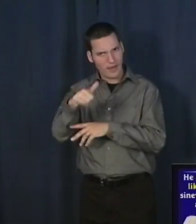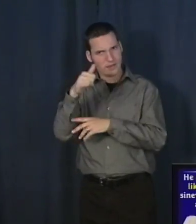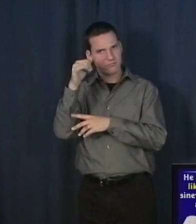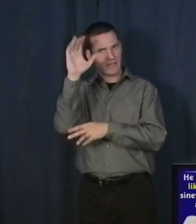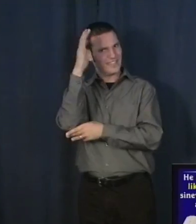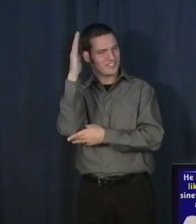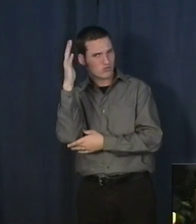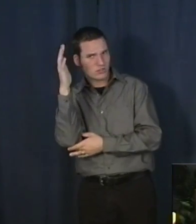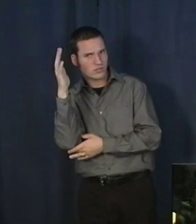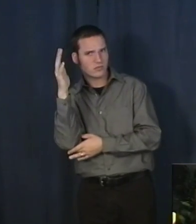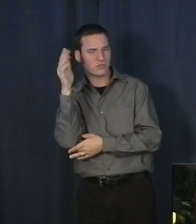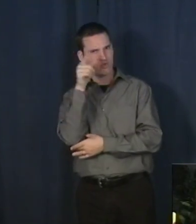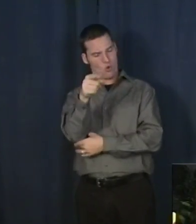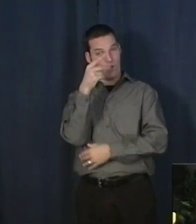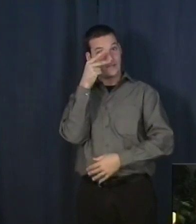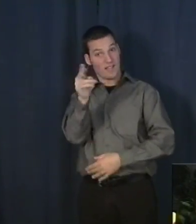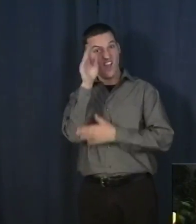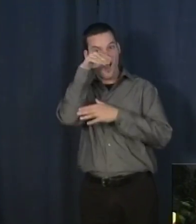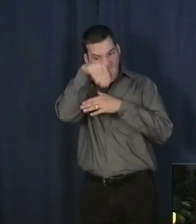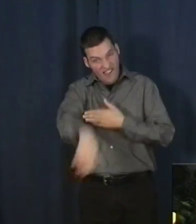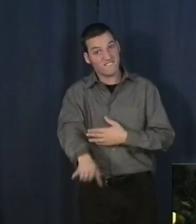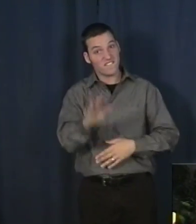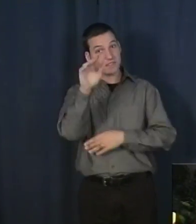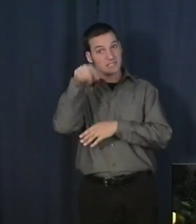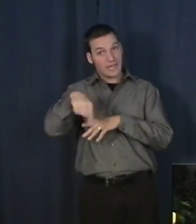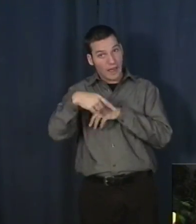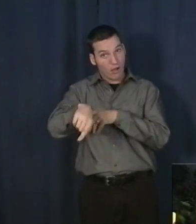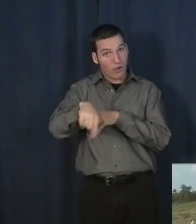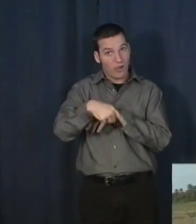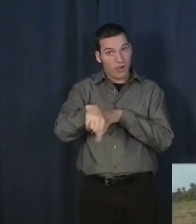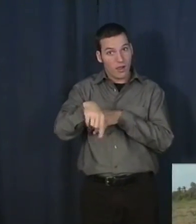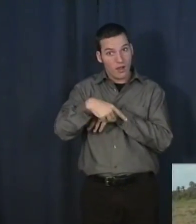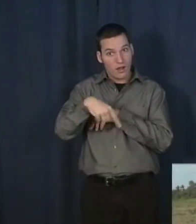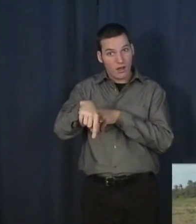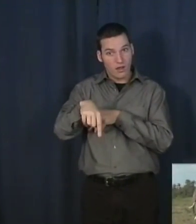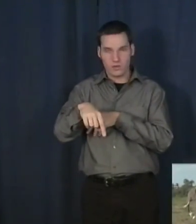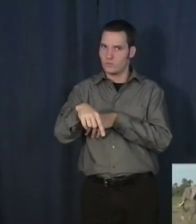like a cedar tree? Have you ever seen an elephant's tail?